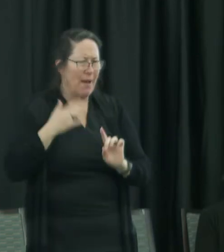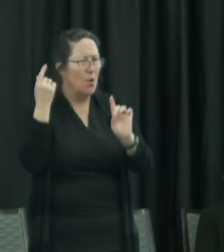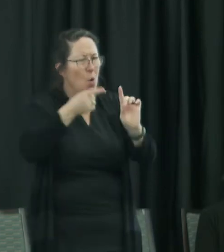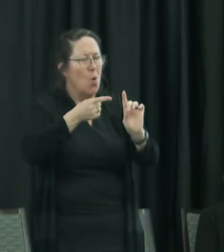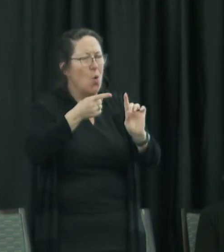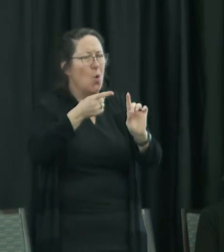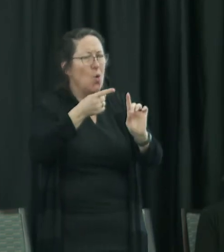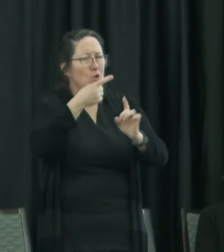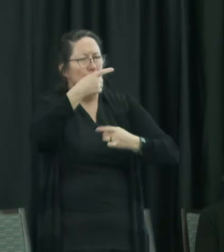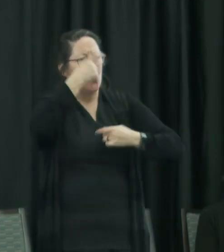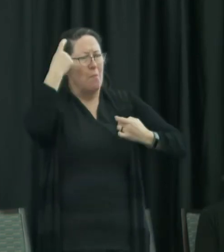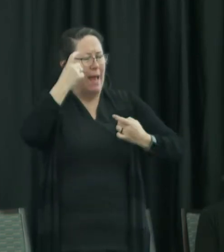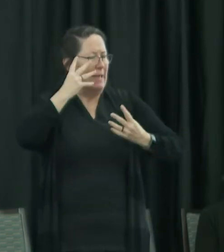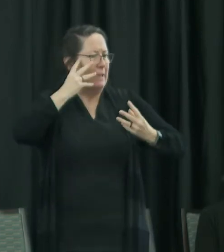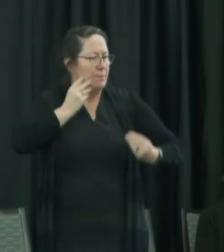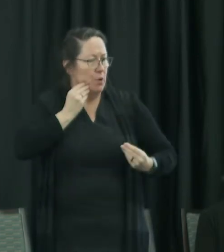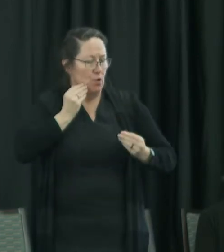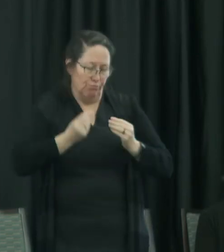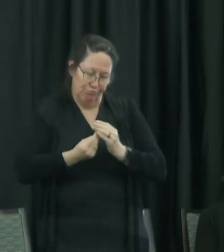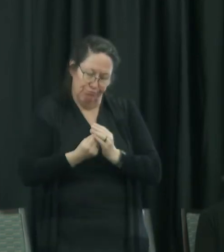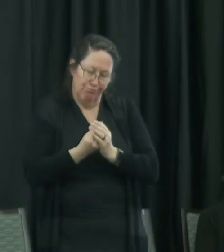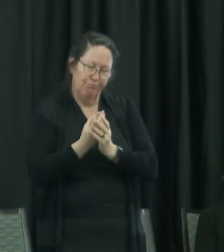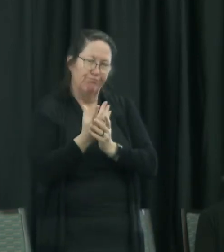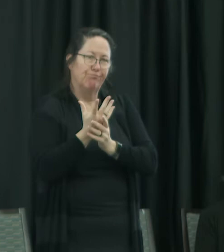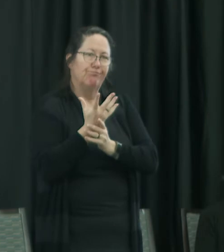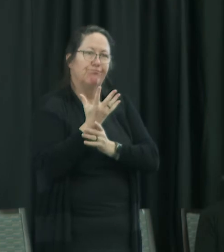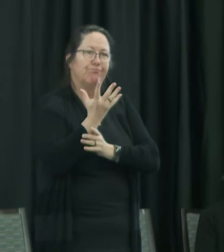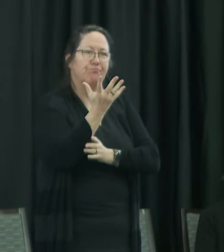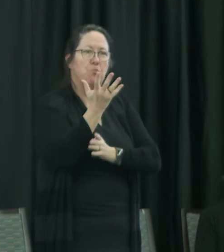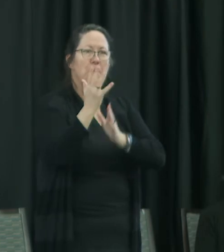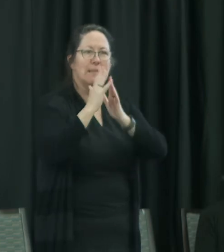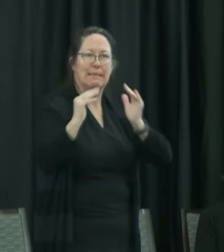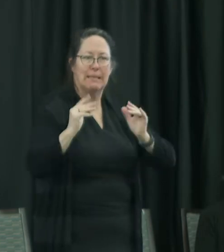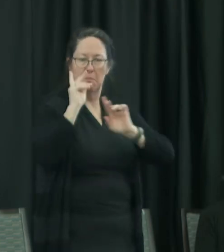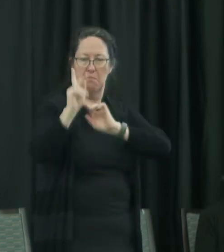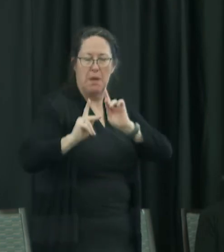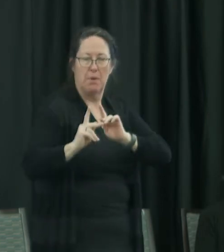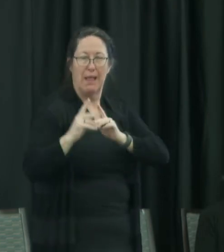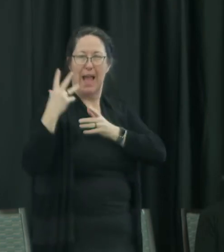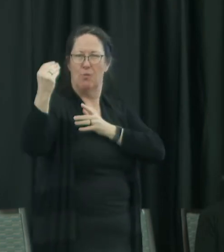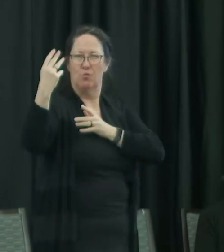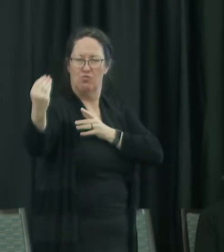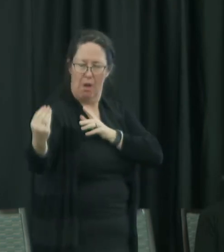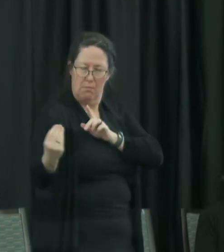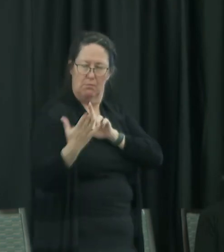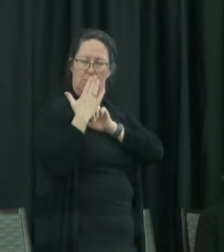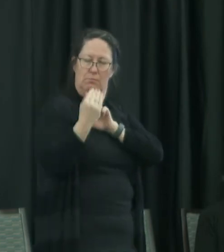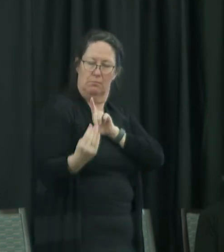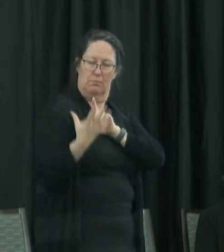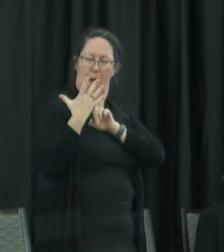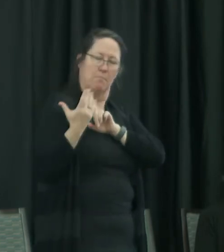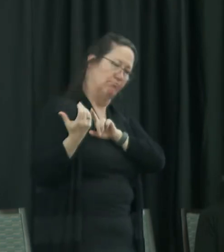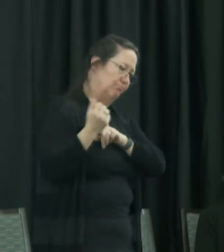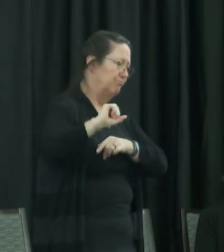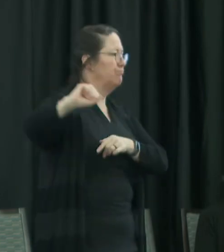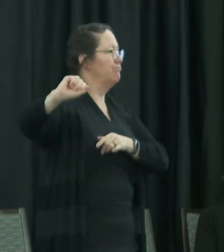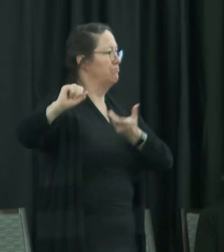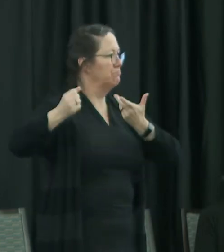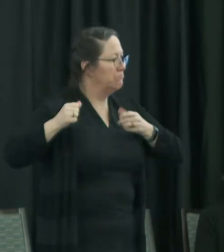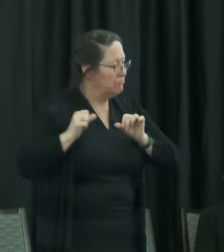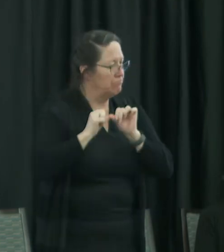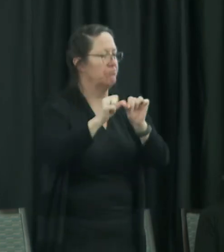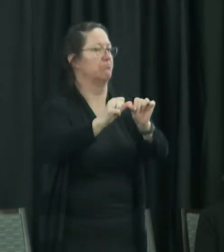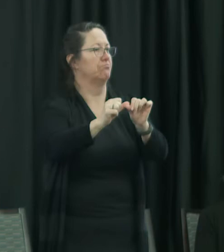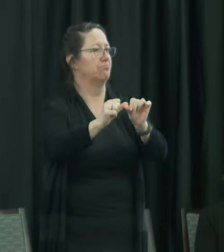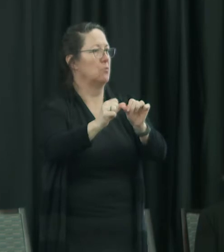post-traumatic growth is the ability for people, organizations, and systems to be tested by external forces only to rebound better,